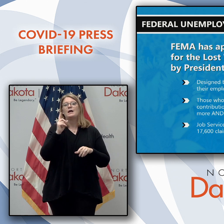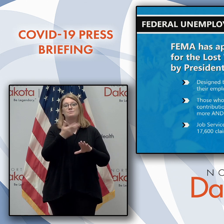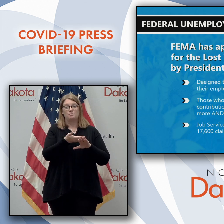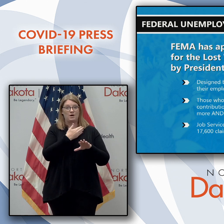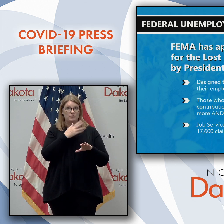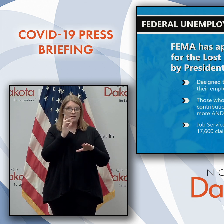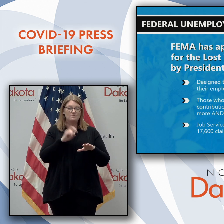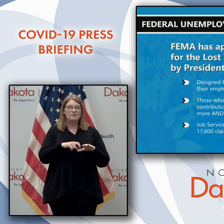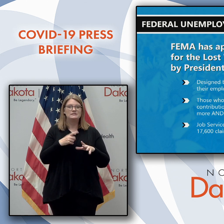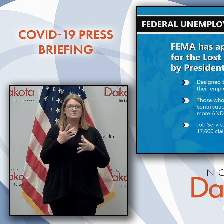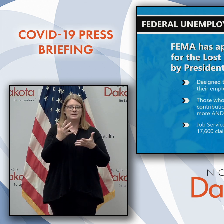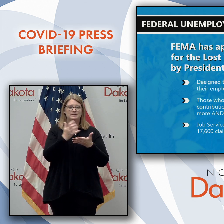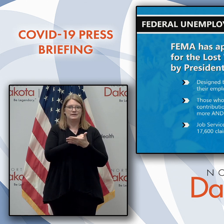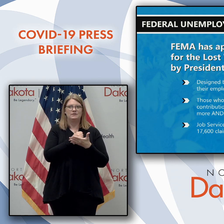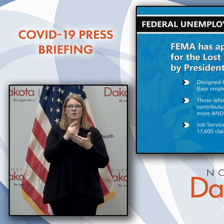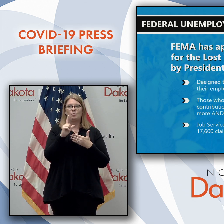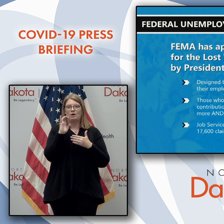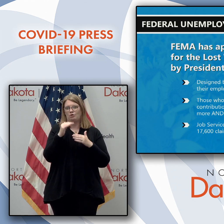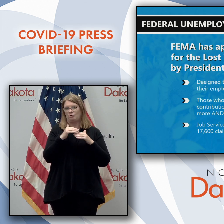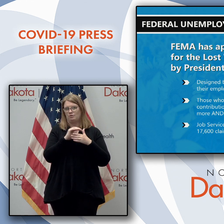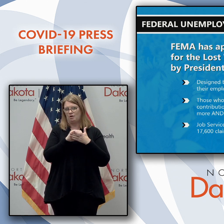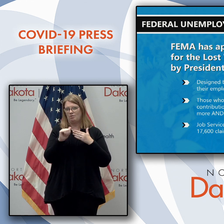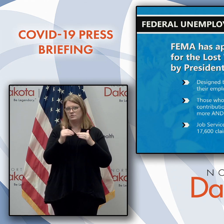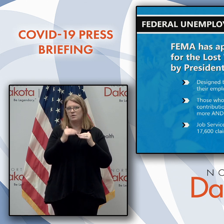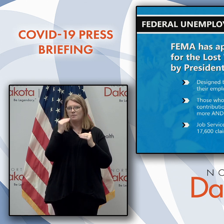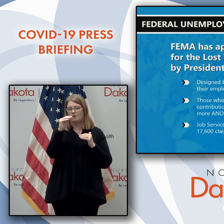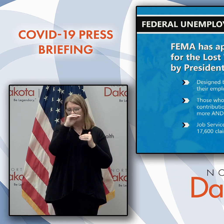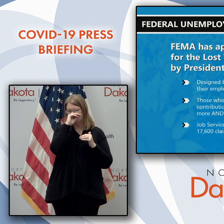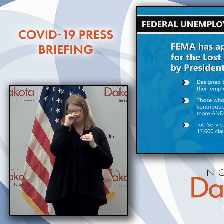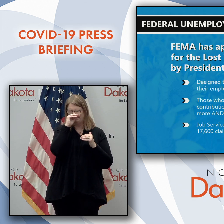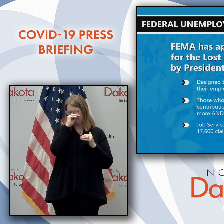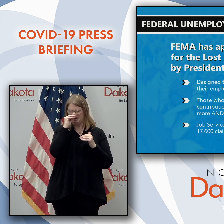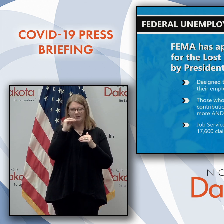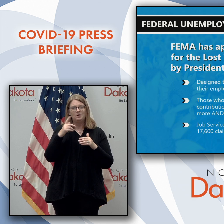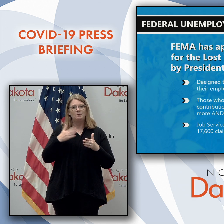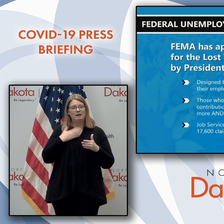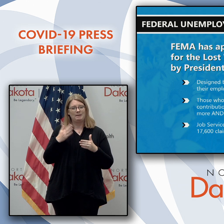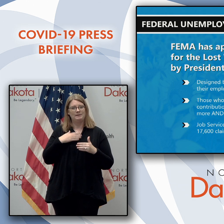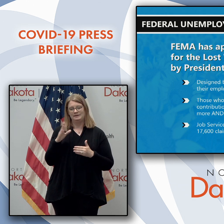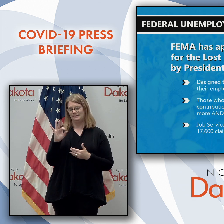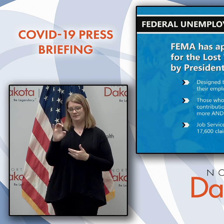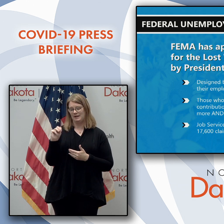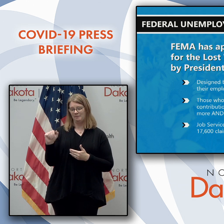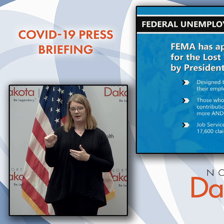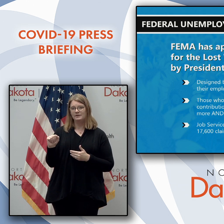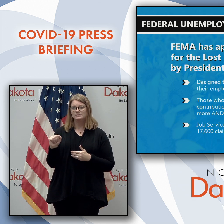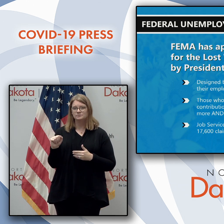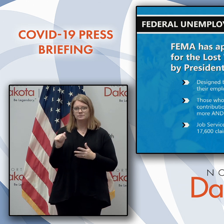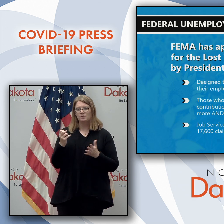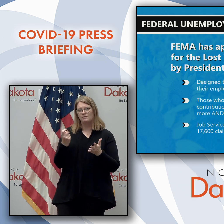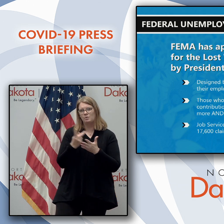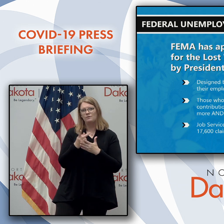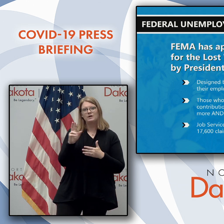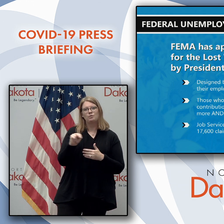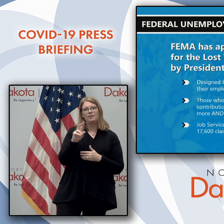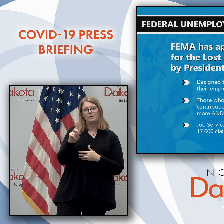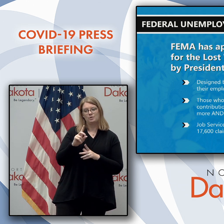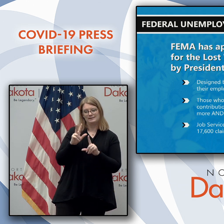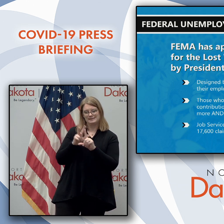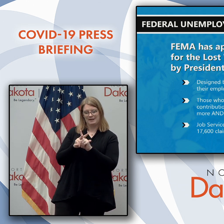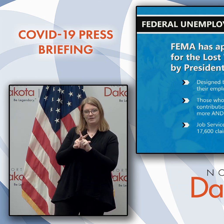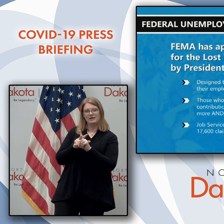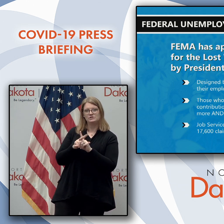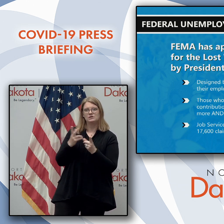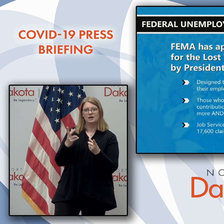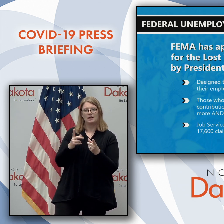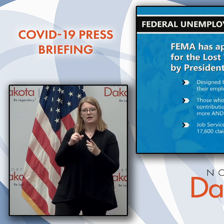benefit amount of $100 or more. But we're grateful to FEMA for approving North Dakota's application, making these payments